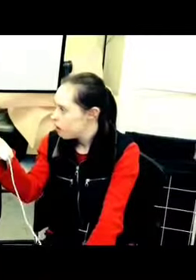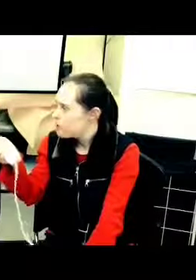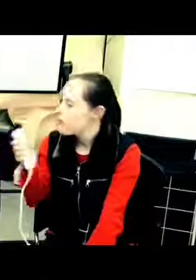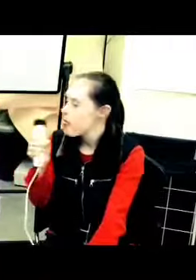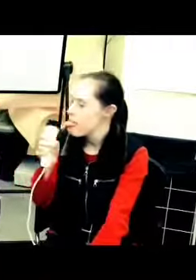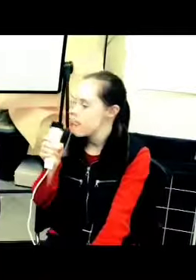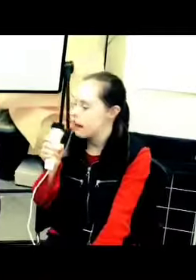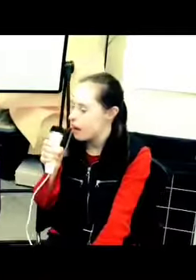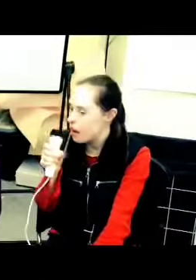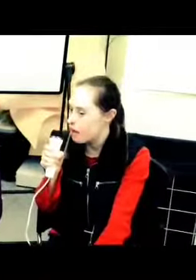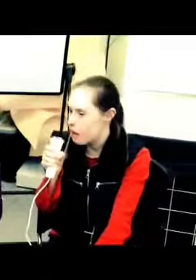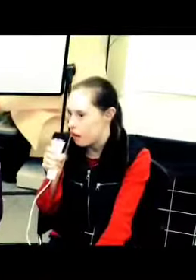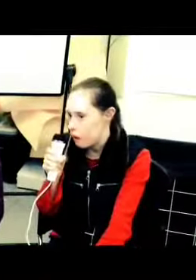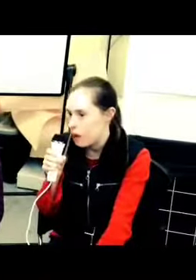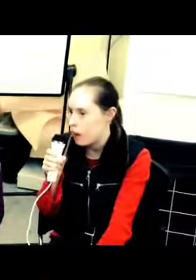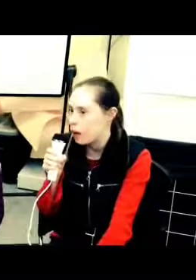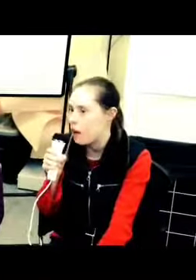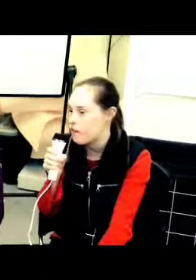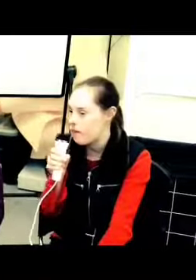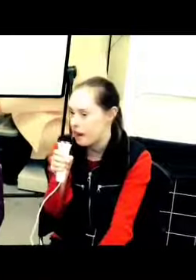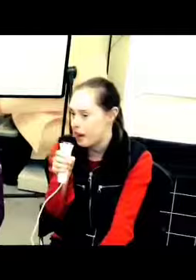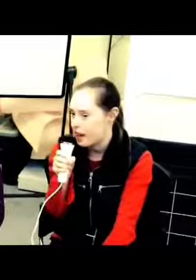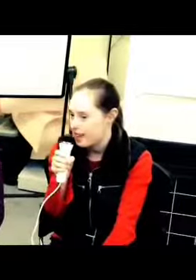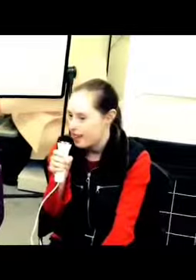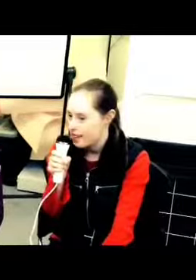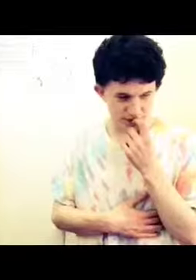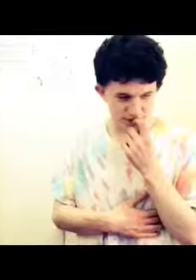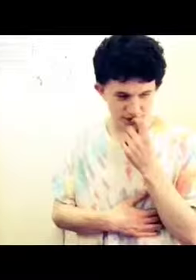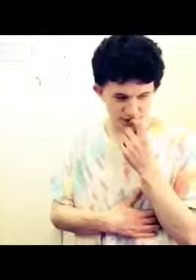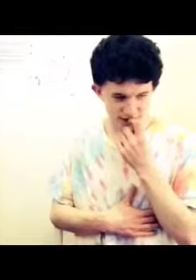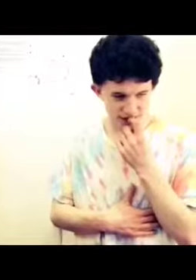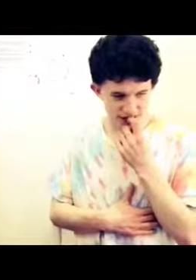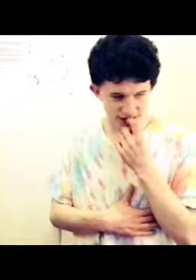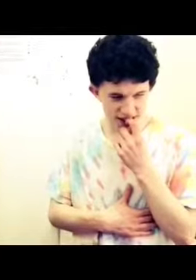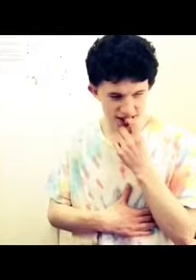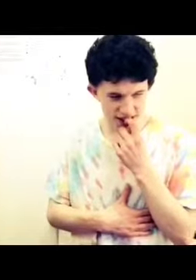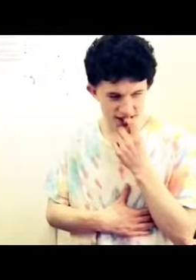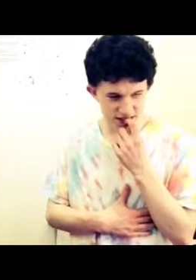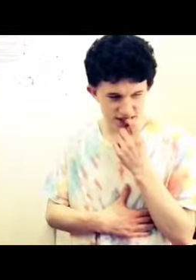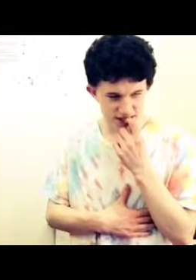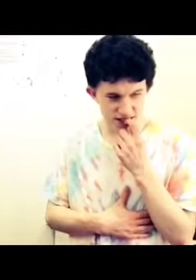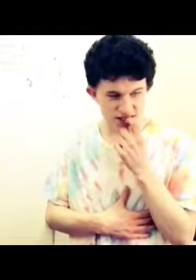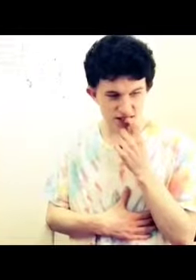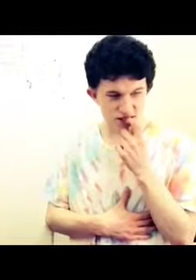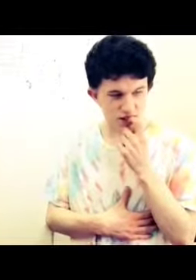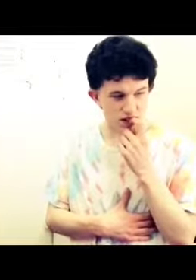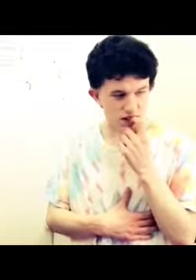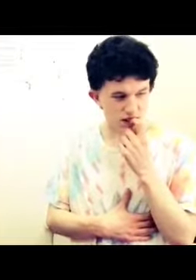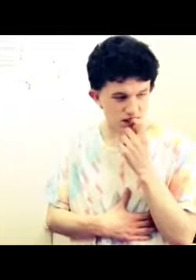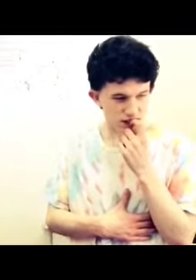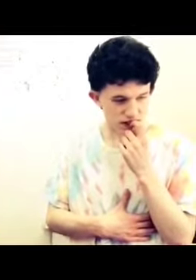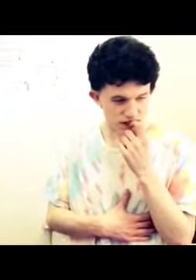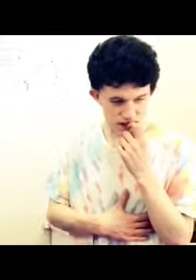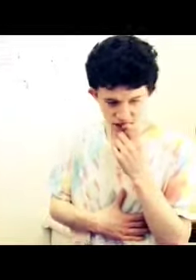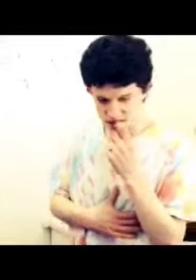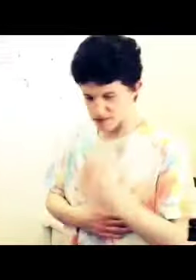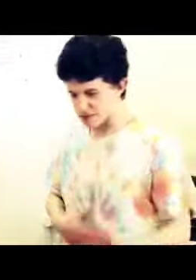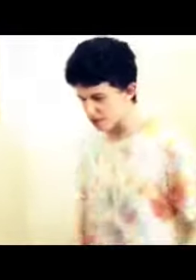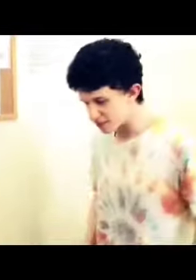You see. Yes, I would love to see it. Okay, I am here with